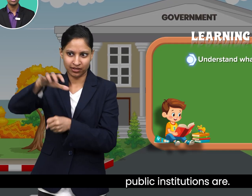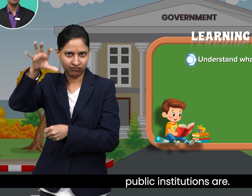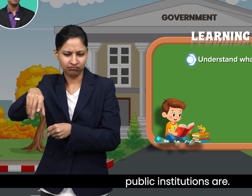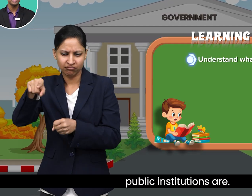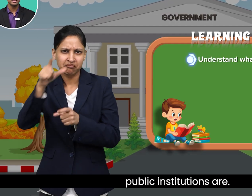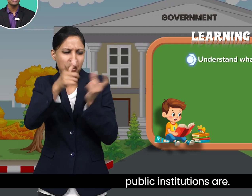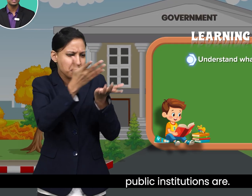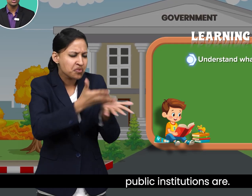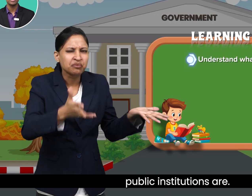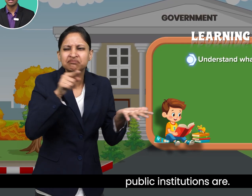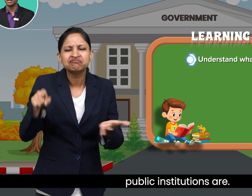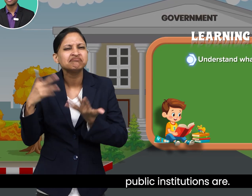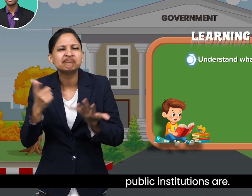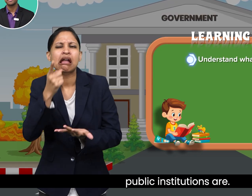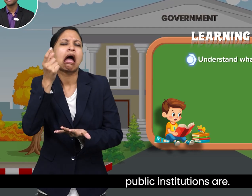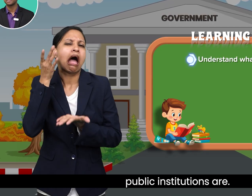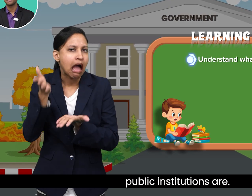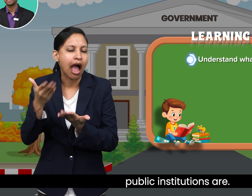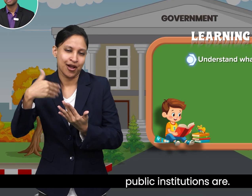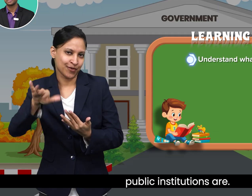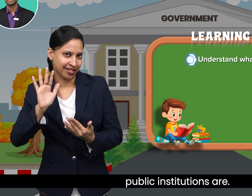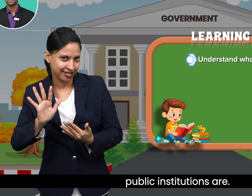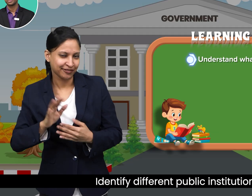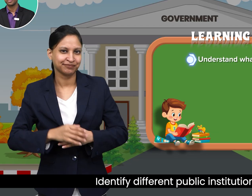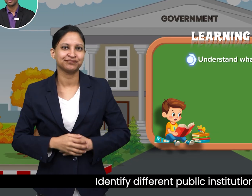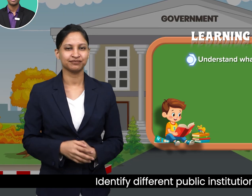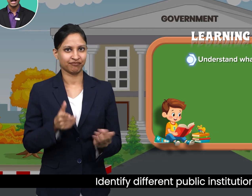understand what public institutions are.